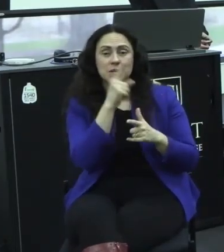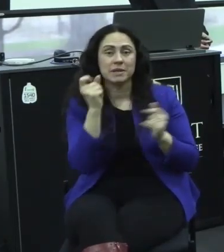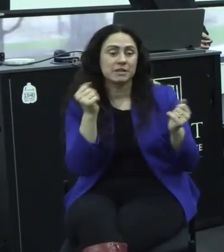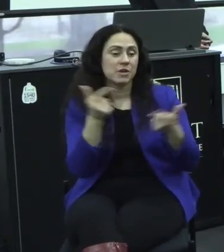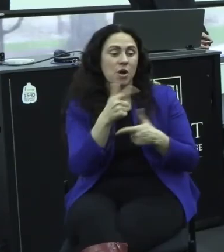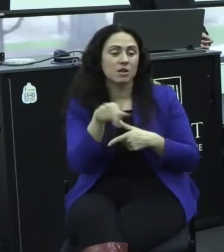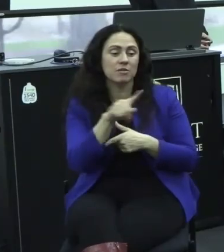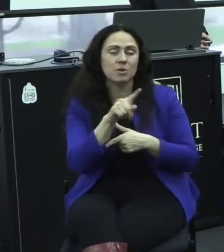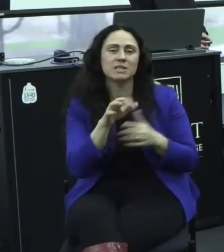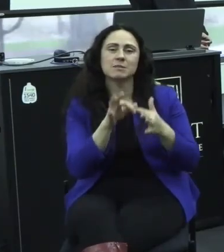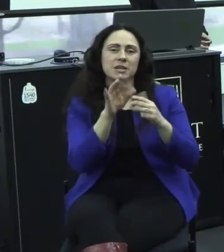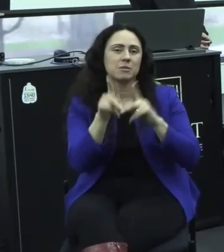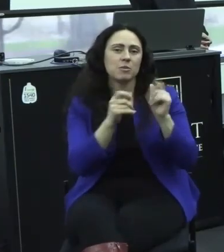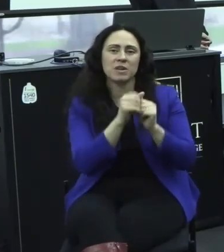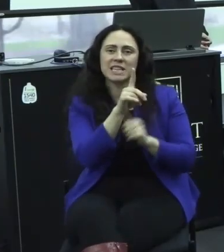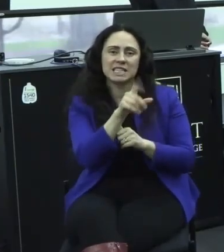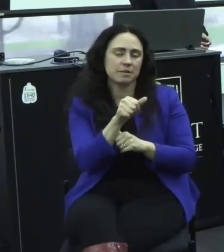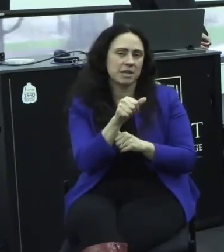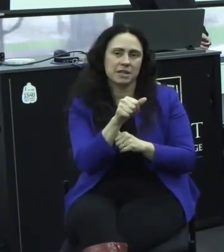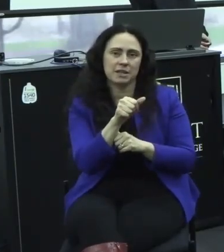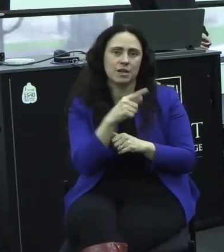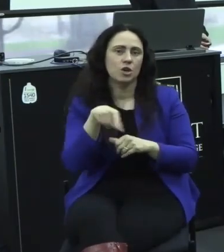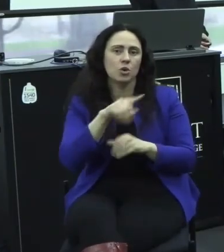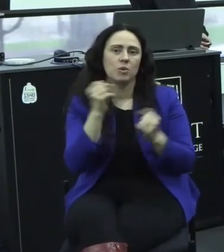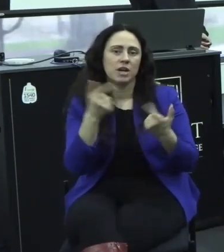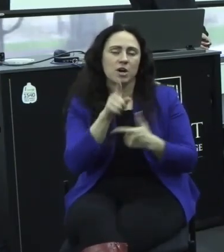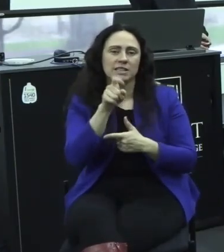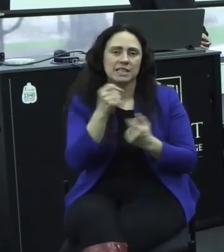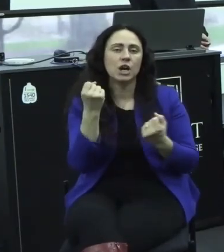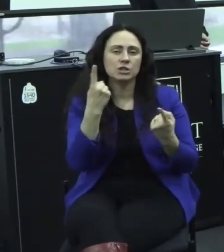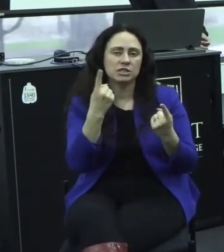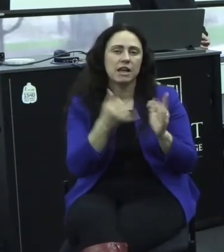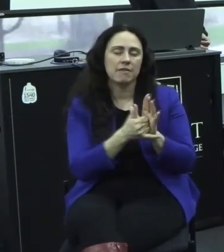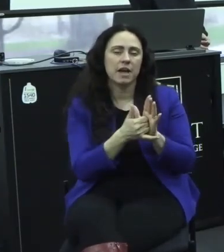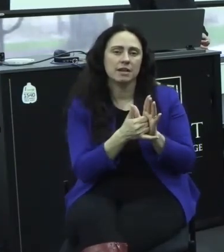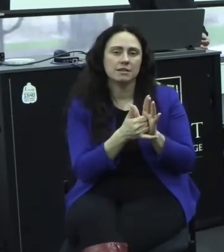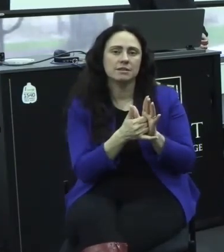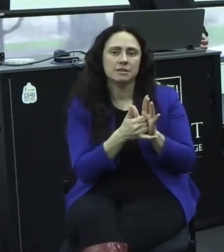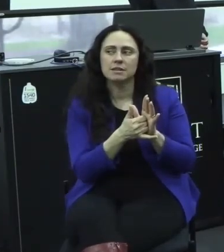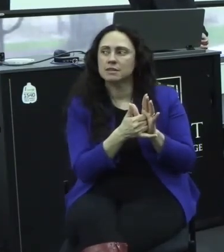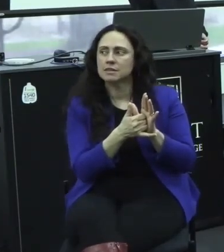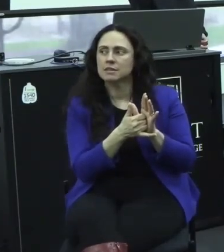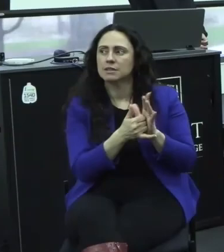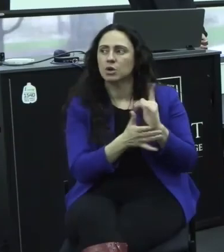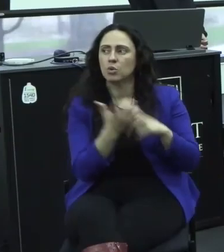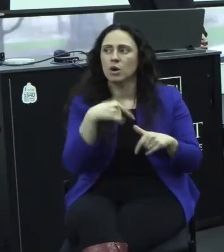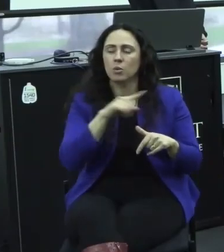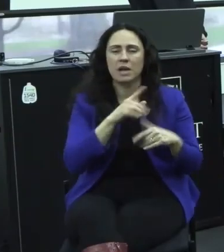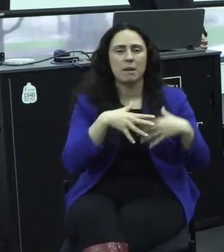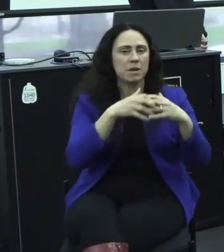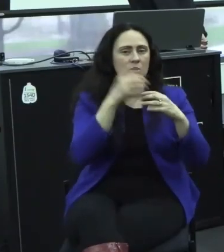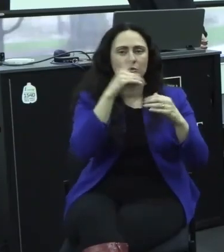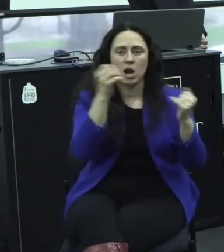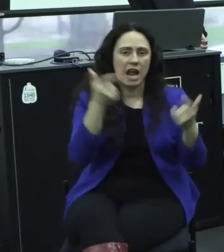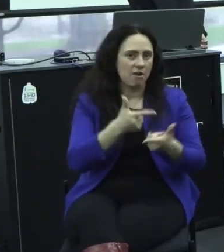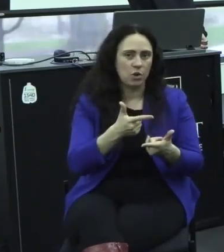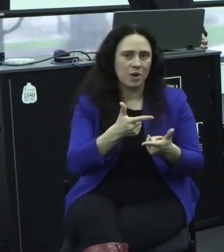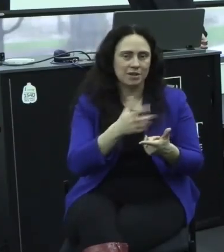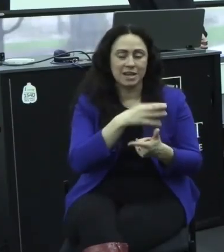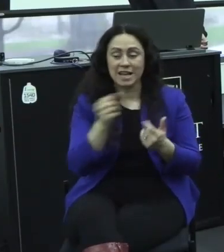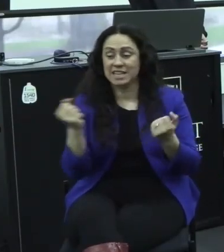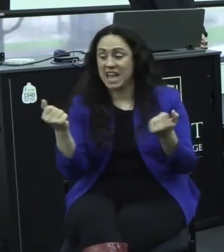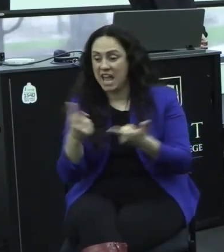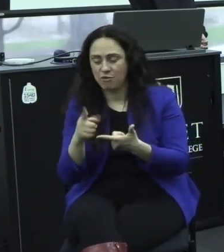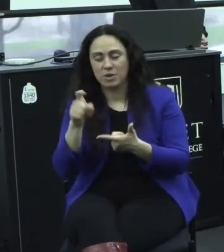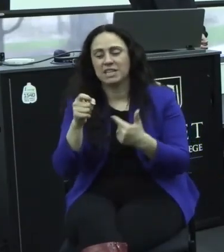those, especially people with disability, we all need to understand that what we build is for everyone, and everyone needs